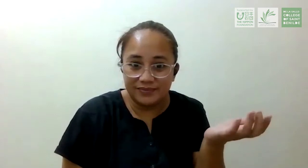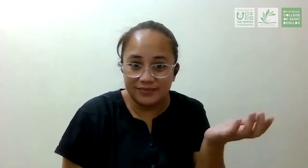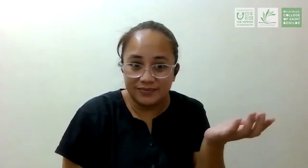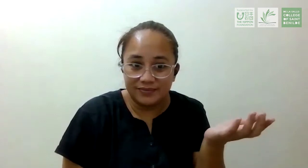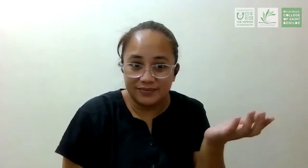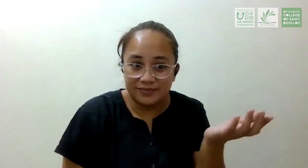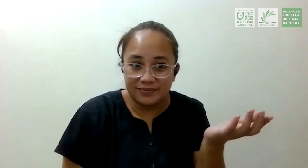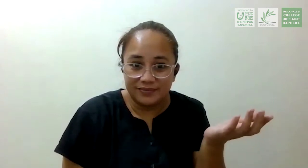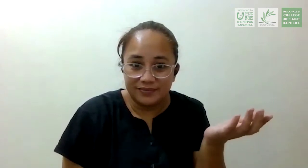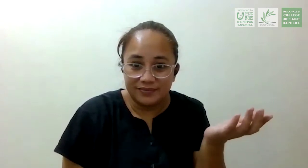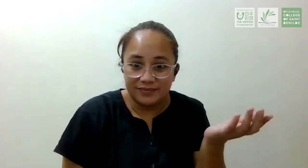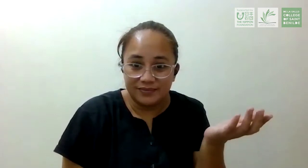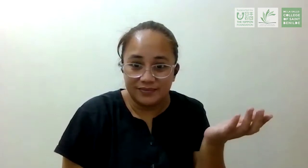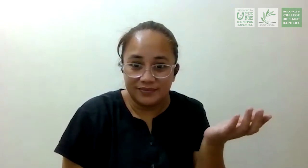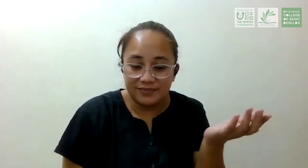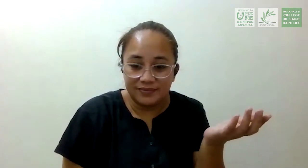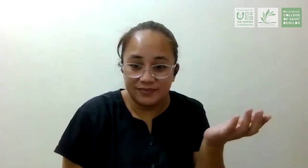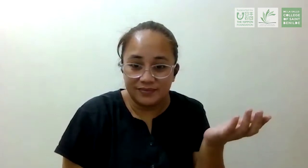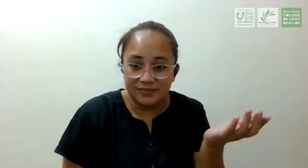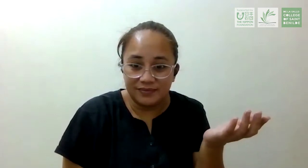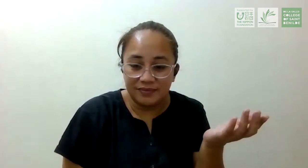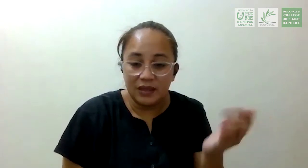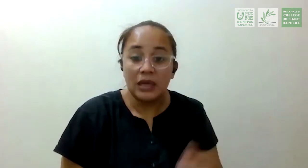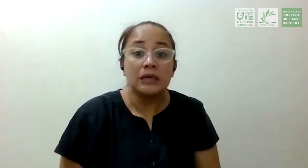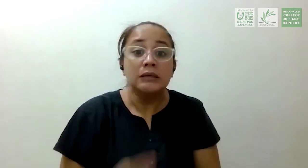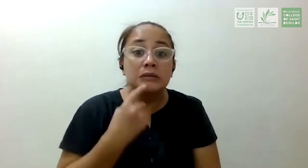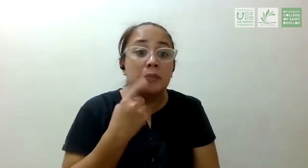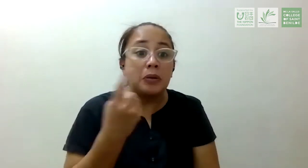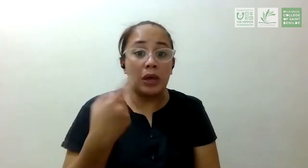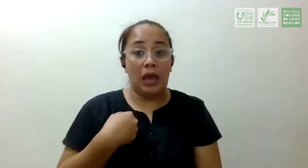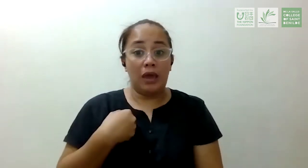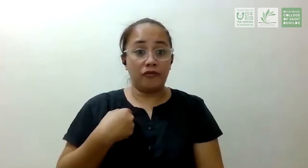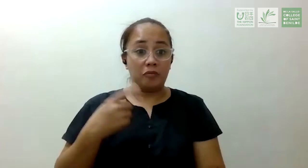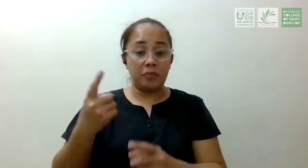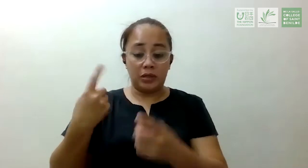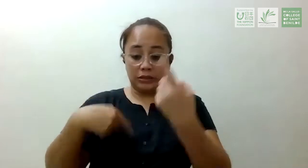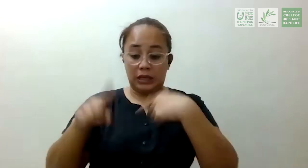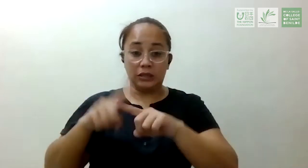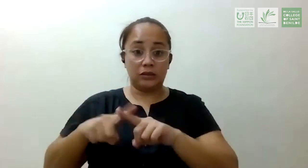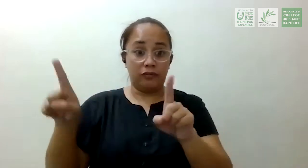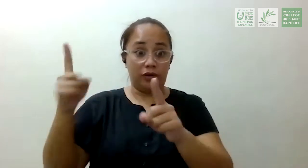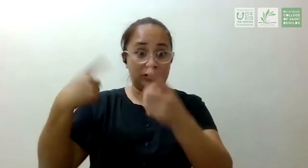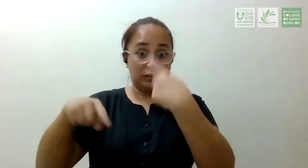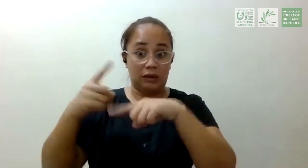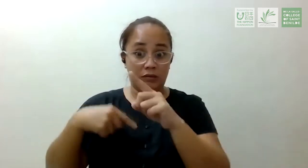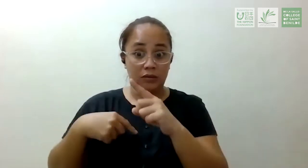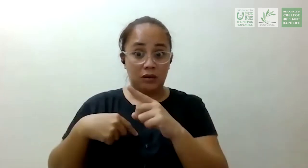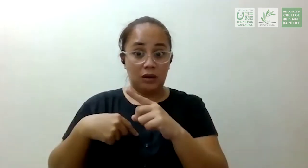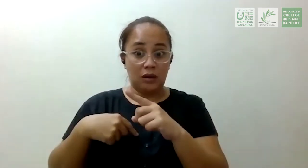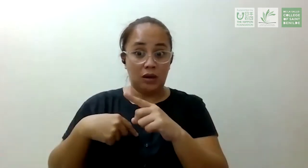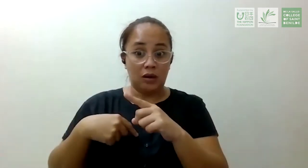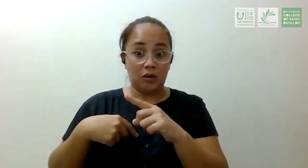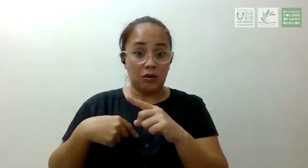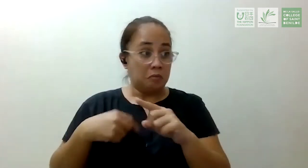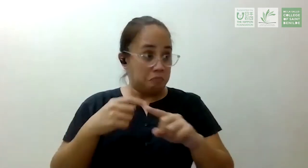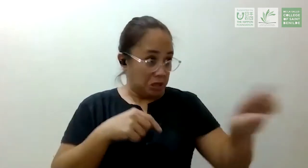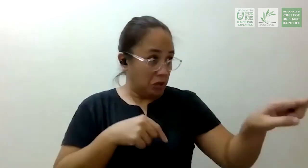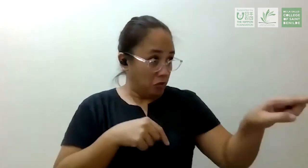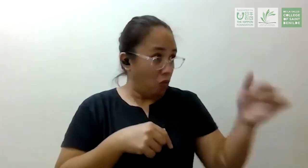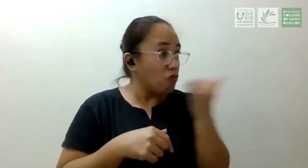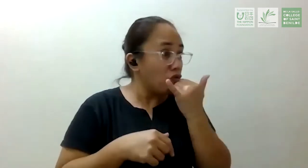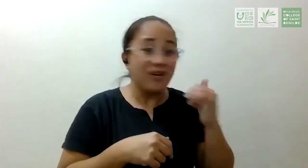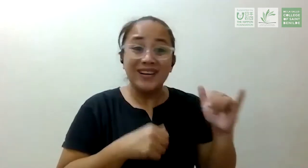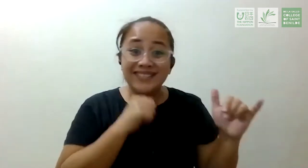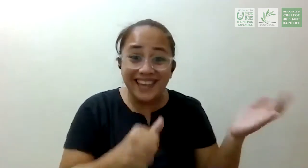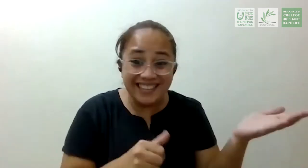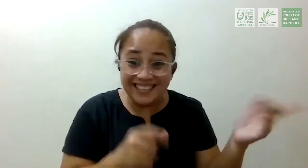And we're not, you just say that if I use a different sign from you, your sign is not wrong. But this is